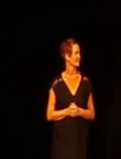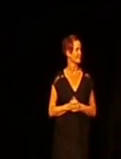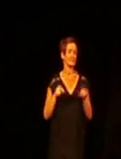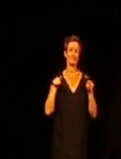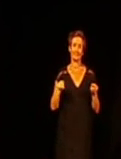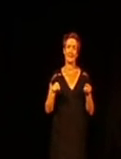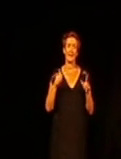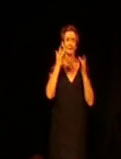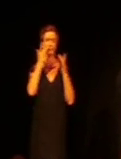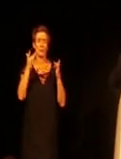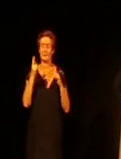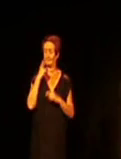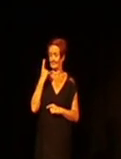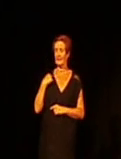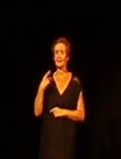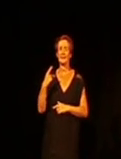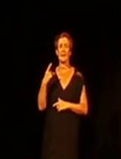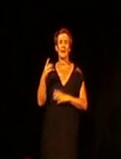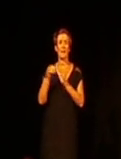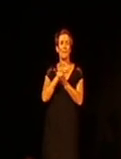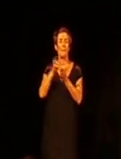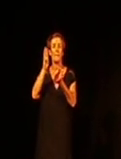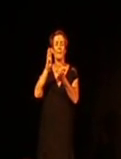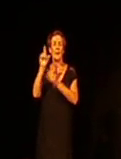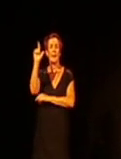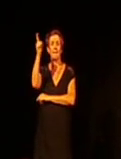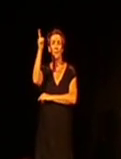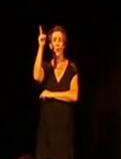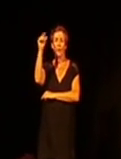This country. Yesterday, 6,000 people turned out on the streets of Liverpool.